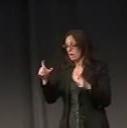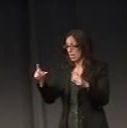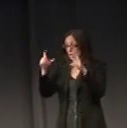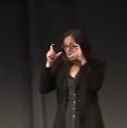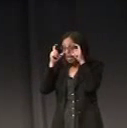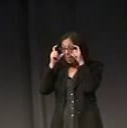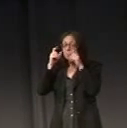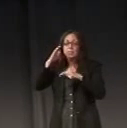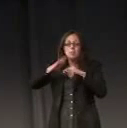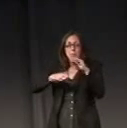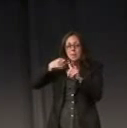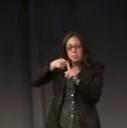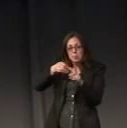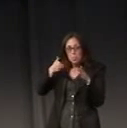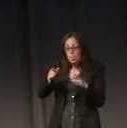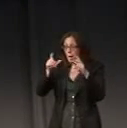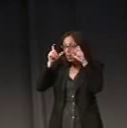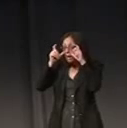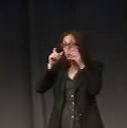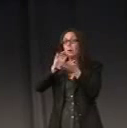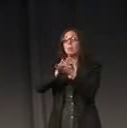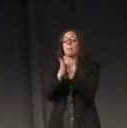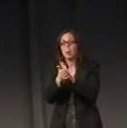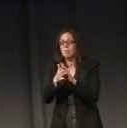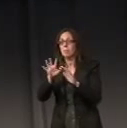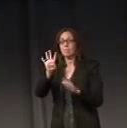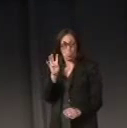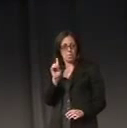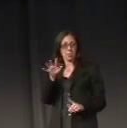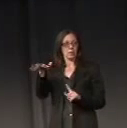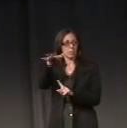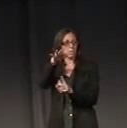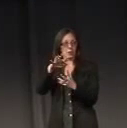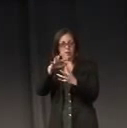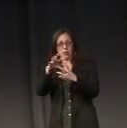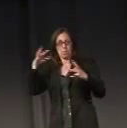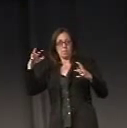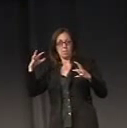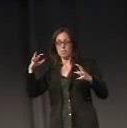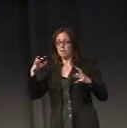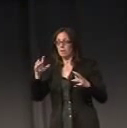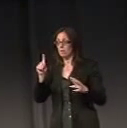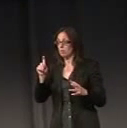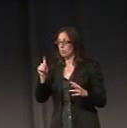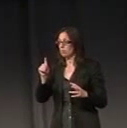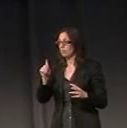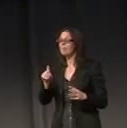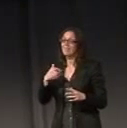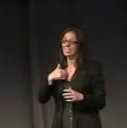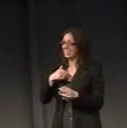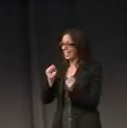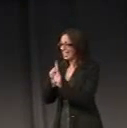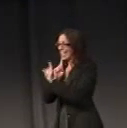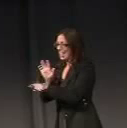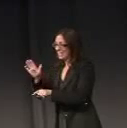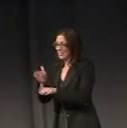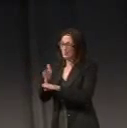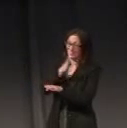suitable construction to make space have 4 dimensions. End quote. Taba, that might answer your earlier question of what we need to